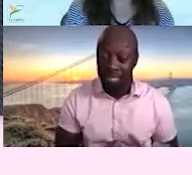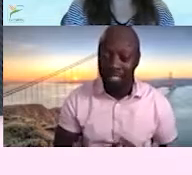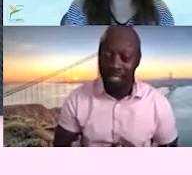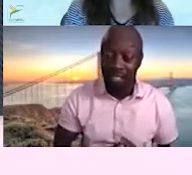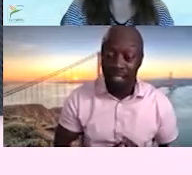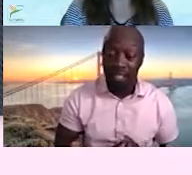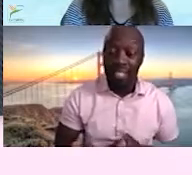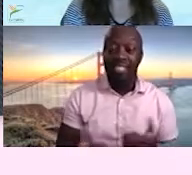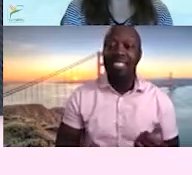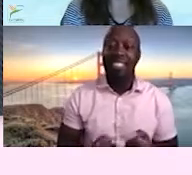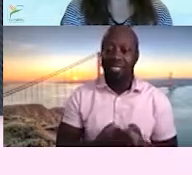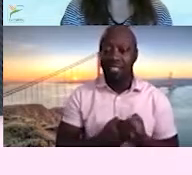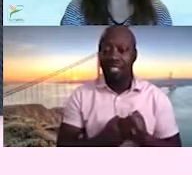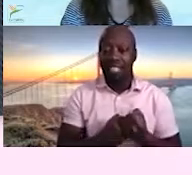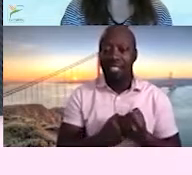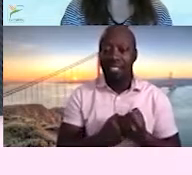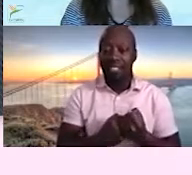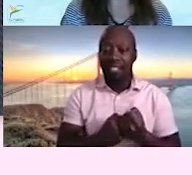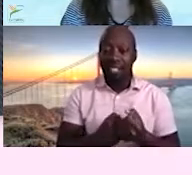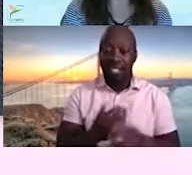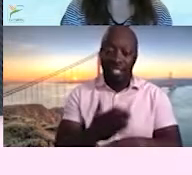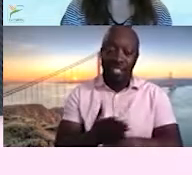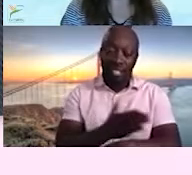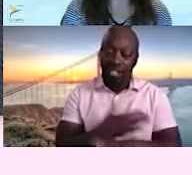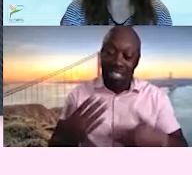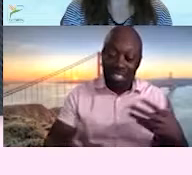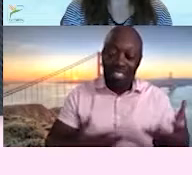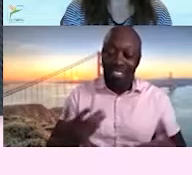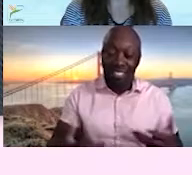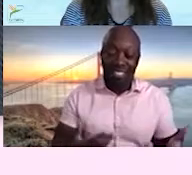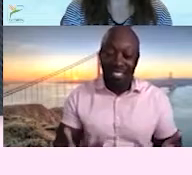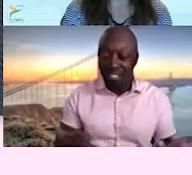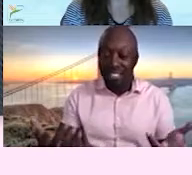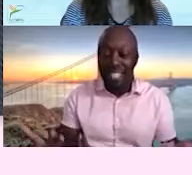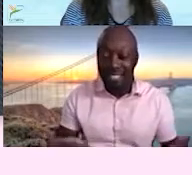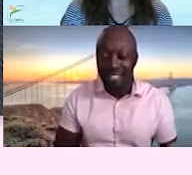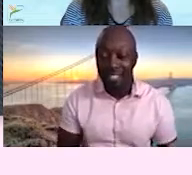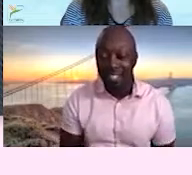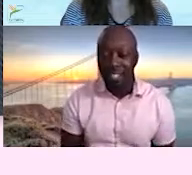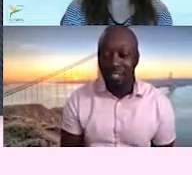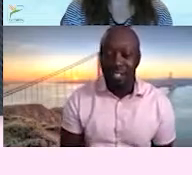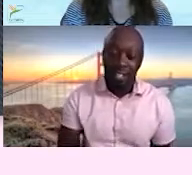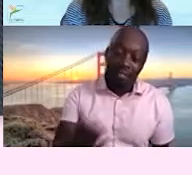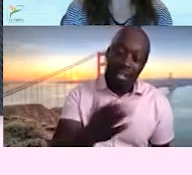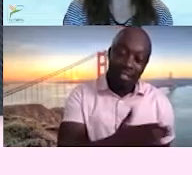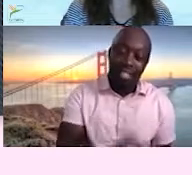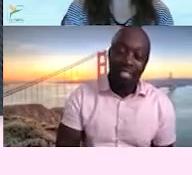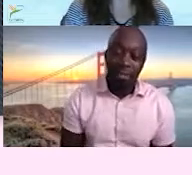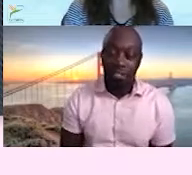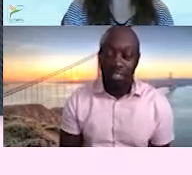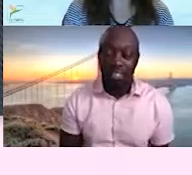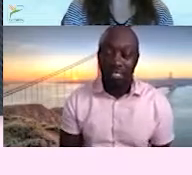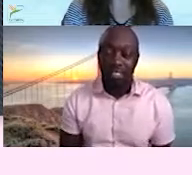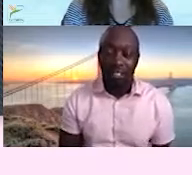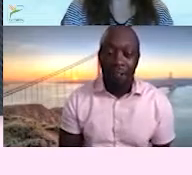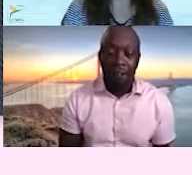special needs, it assists in increasing the success of having that